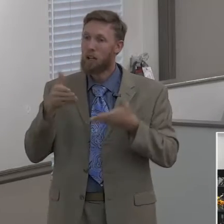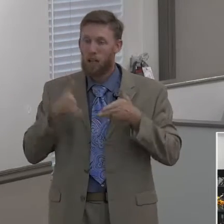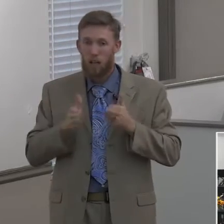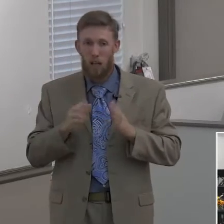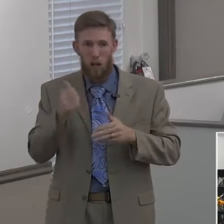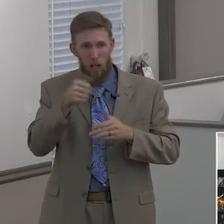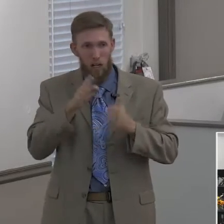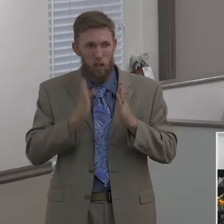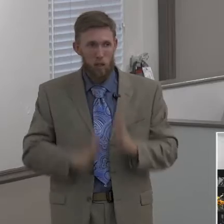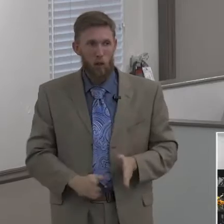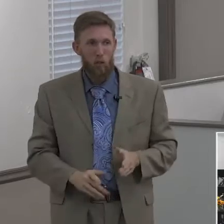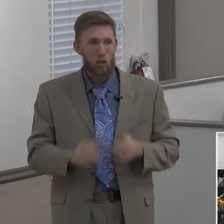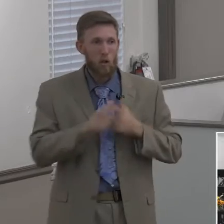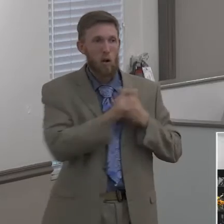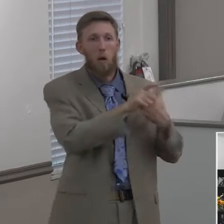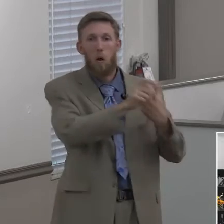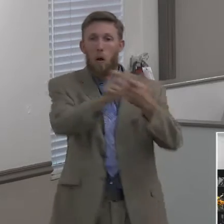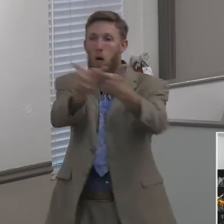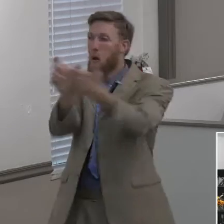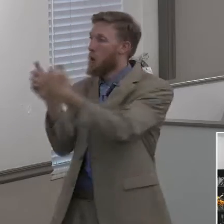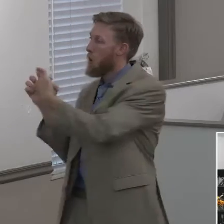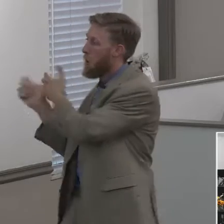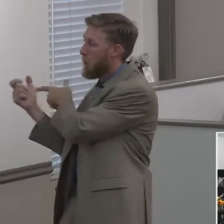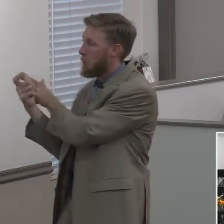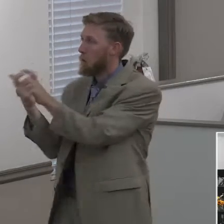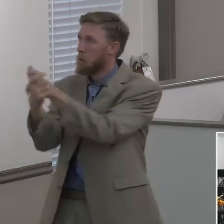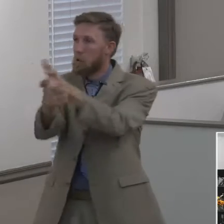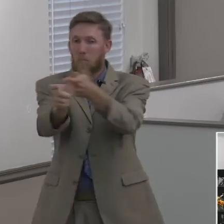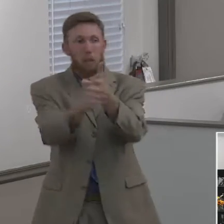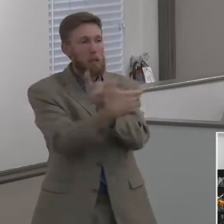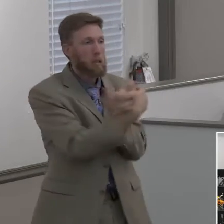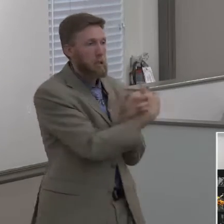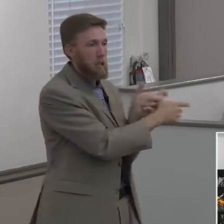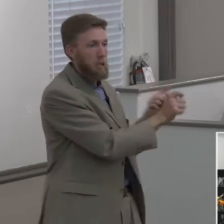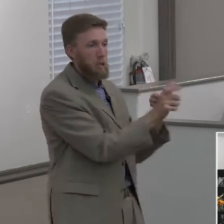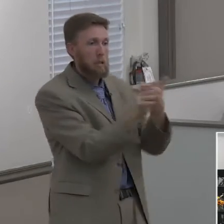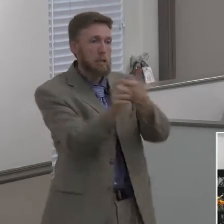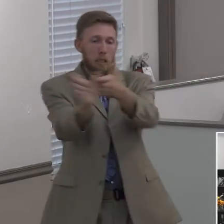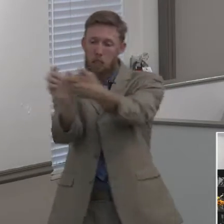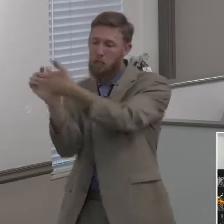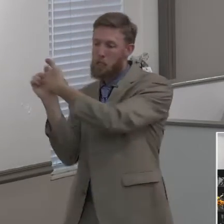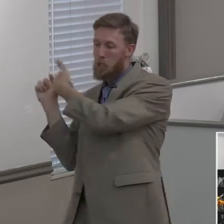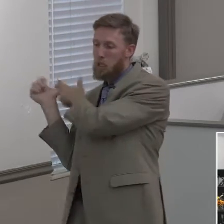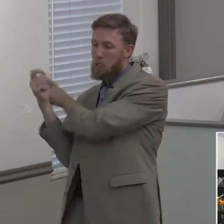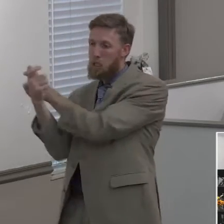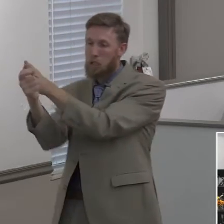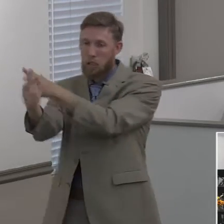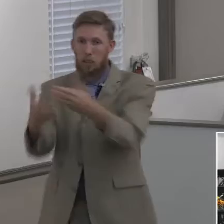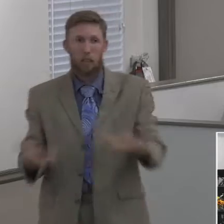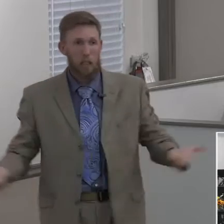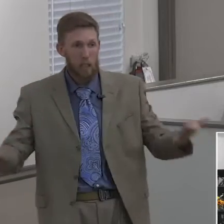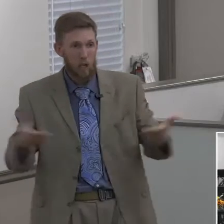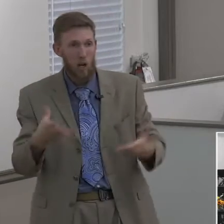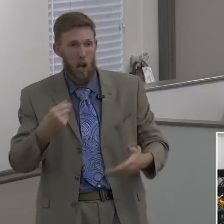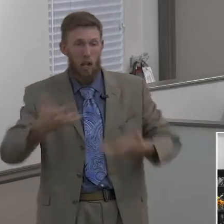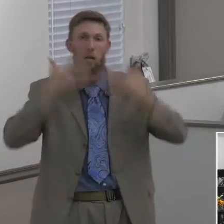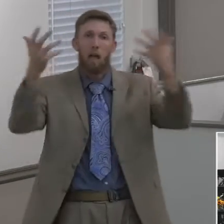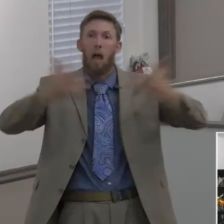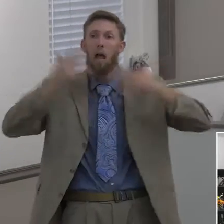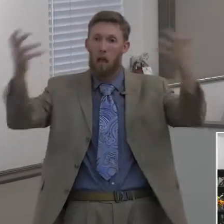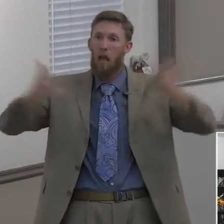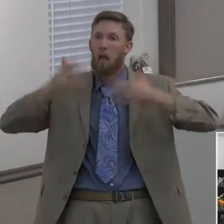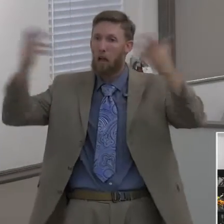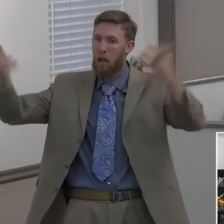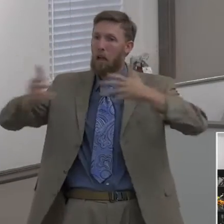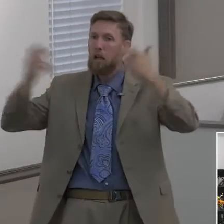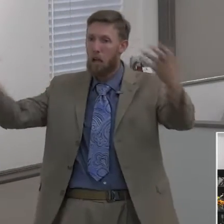allow nobody to run up and down these aisles and hoot like a freight train. And he is definitely not going to let anybody run up and down these aisles